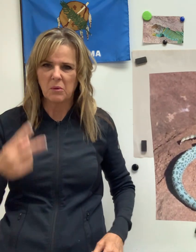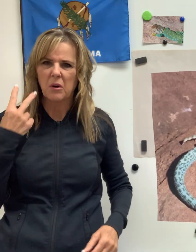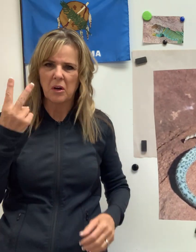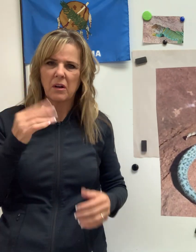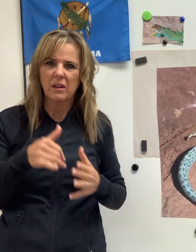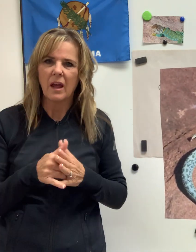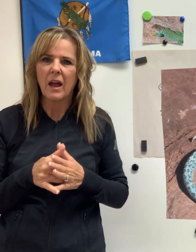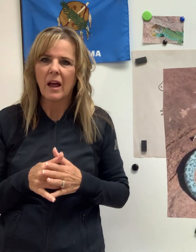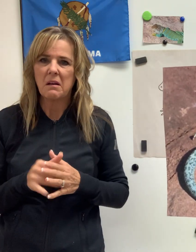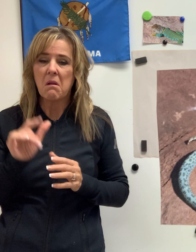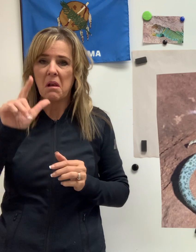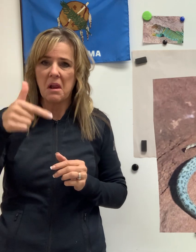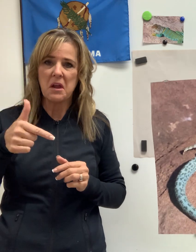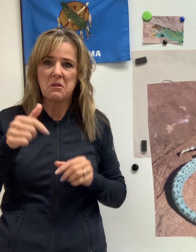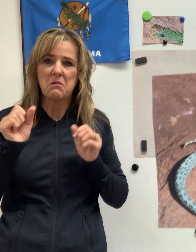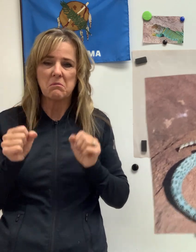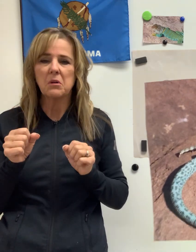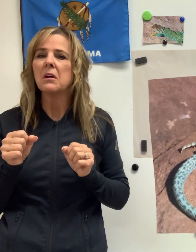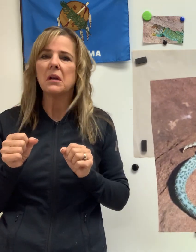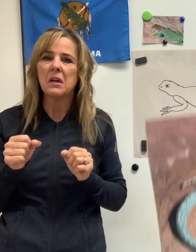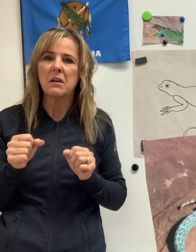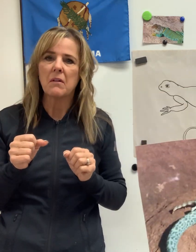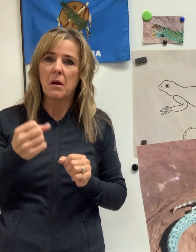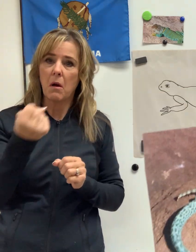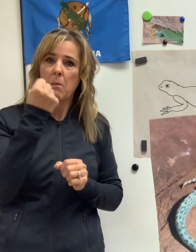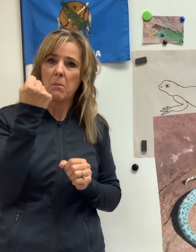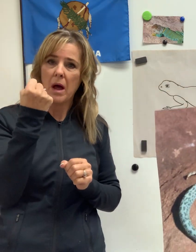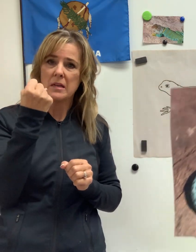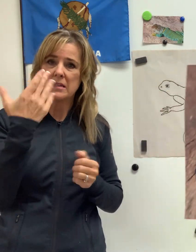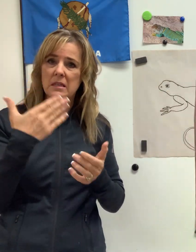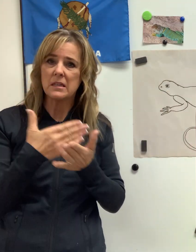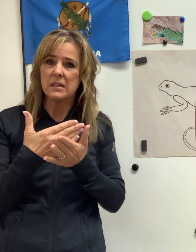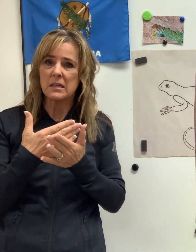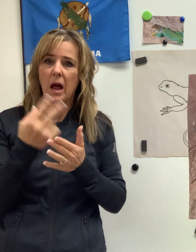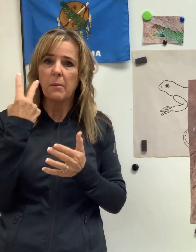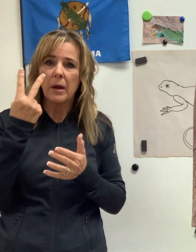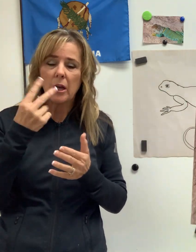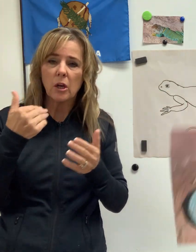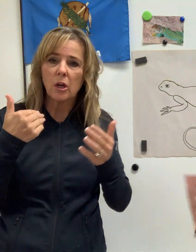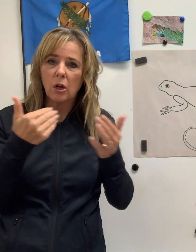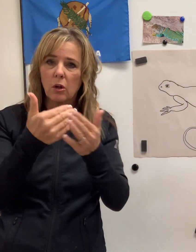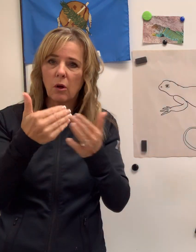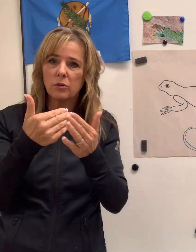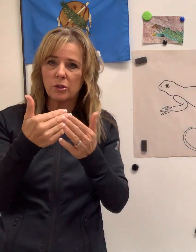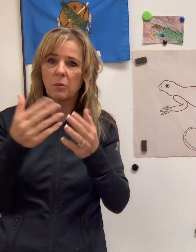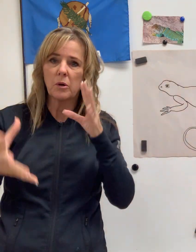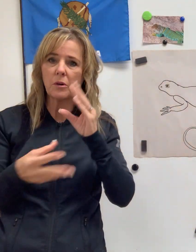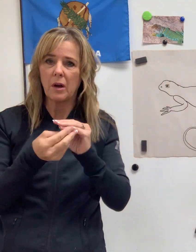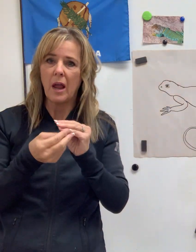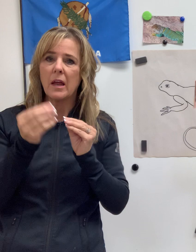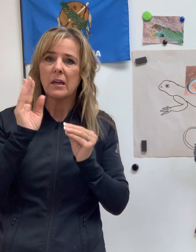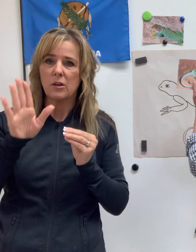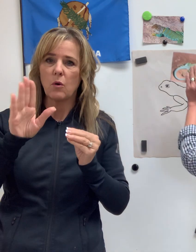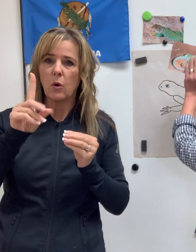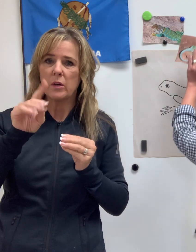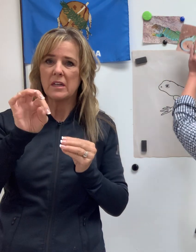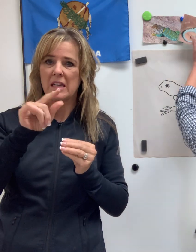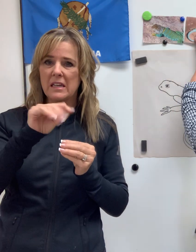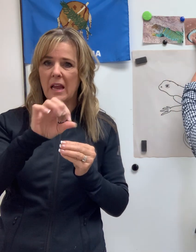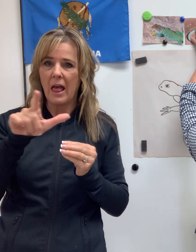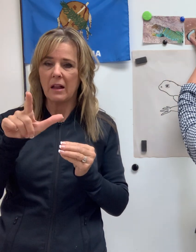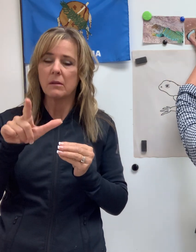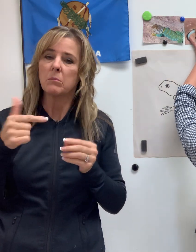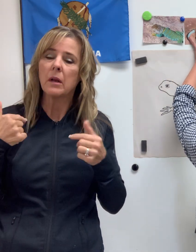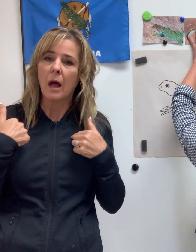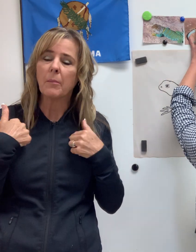at that, and later on you can even pause this to look even closer when you're adding all the detail. But we're gonna go ahead and I'll walk